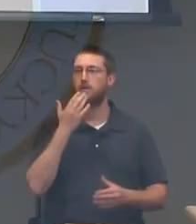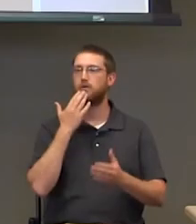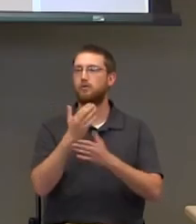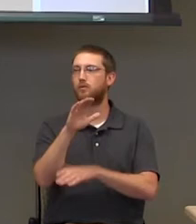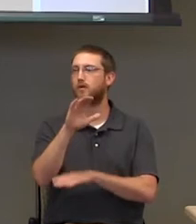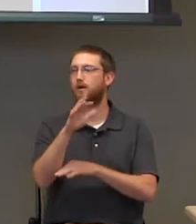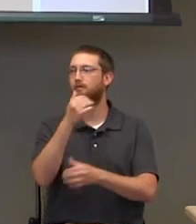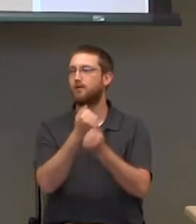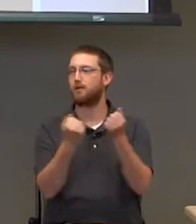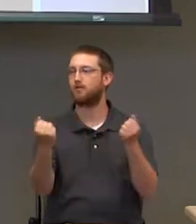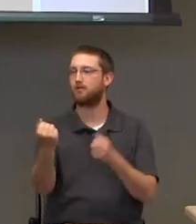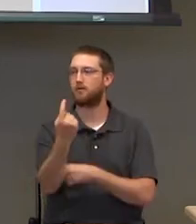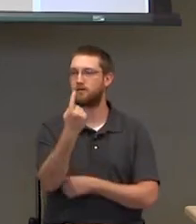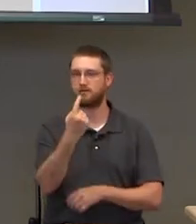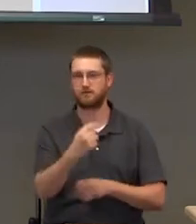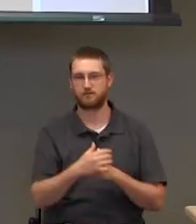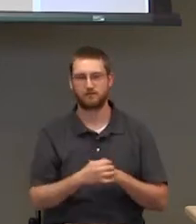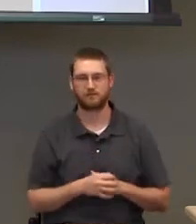Good afternoon, everybody.